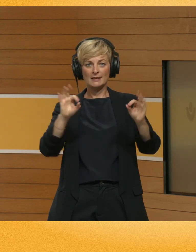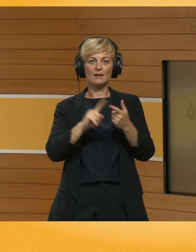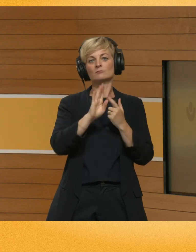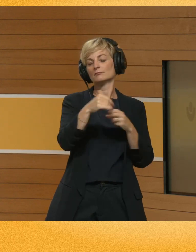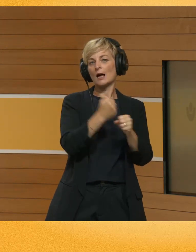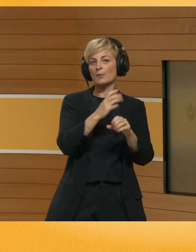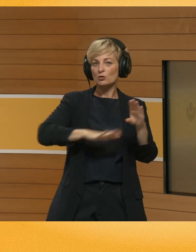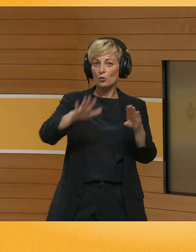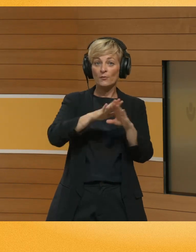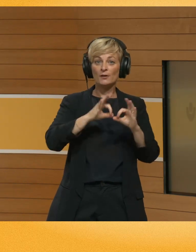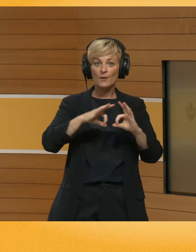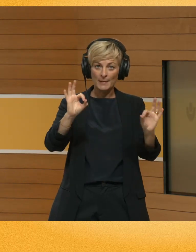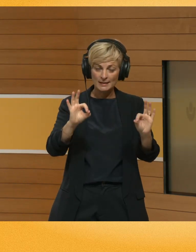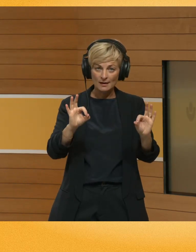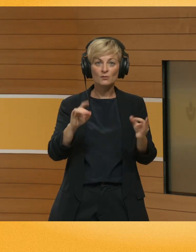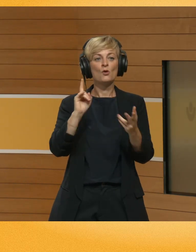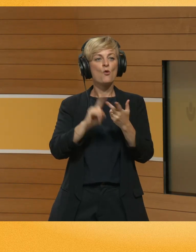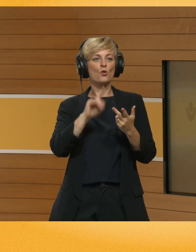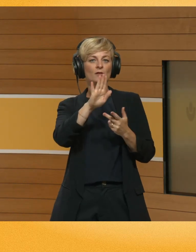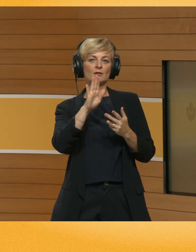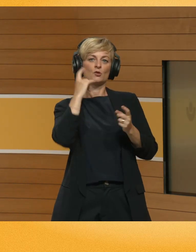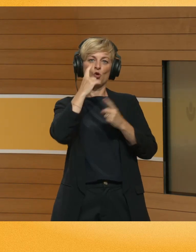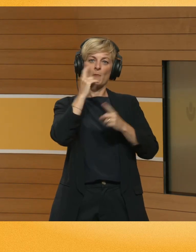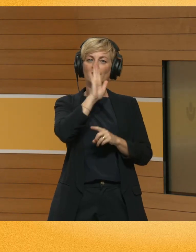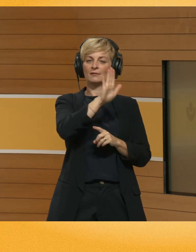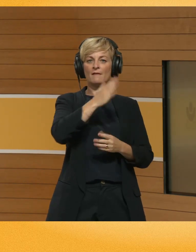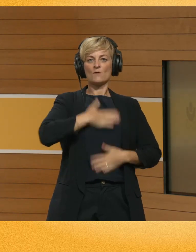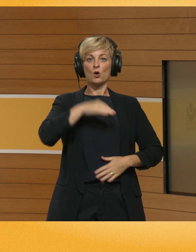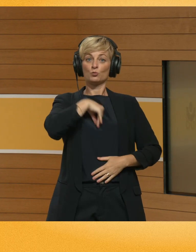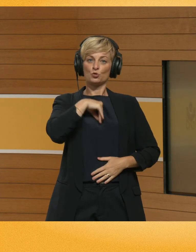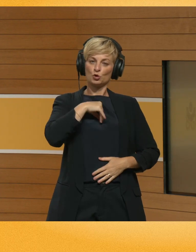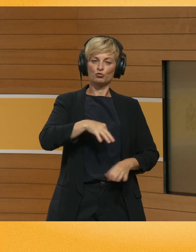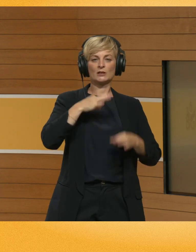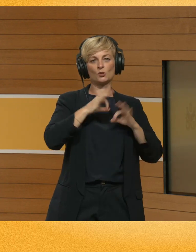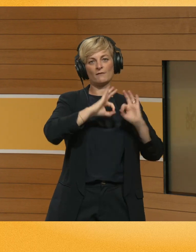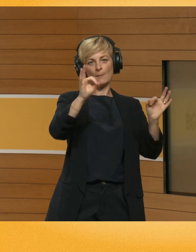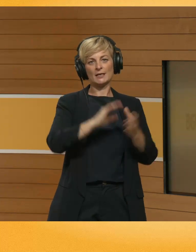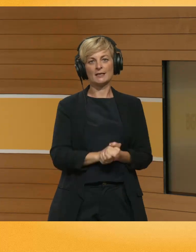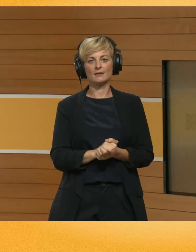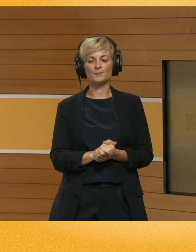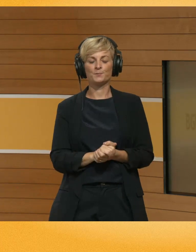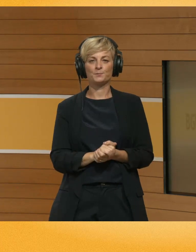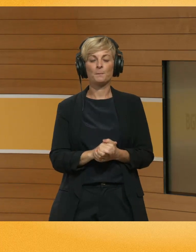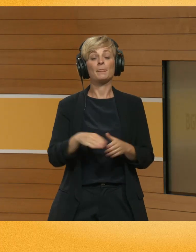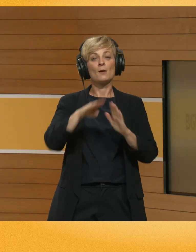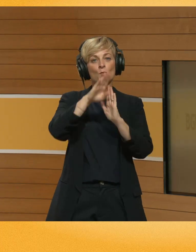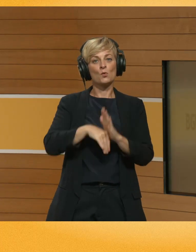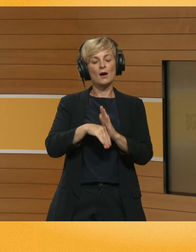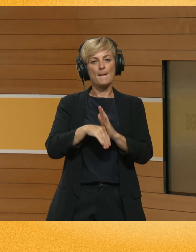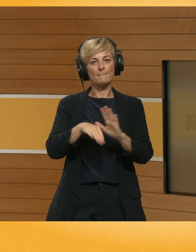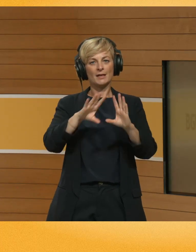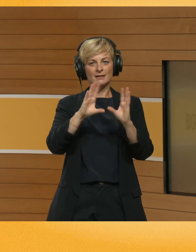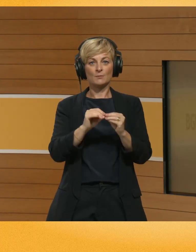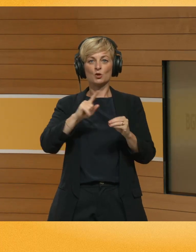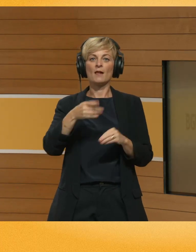health. The project runs for over 4.5 years, so we started in January 2020, right before the pandemic